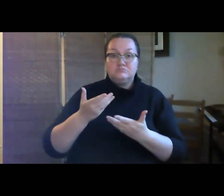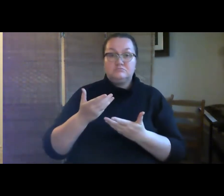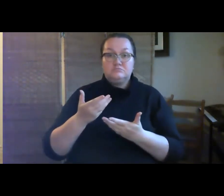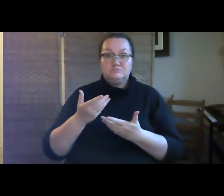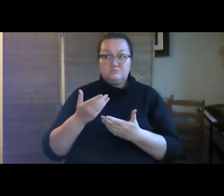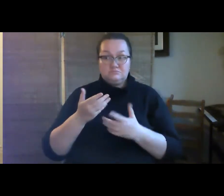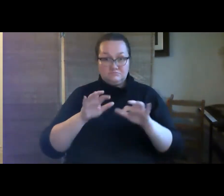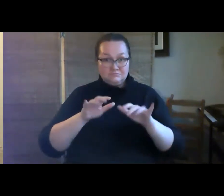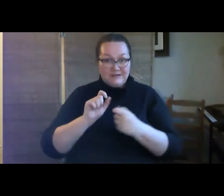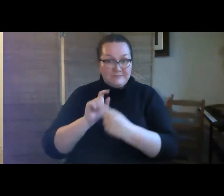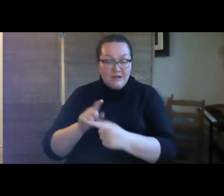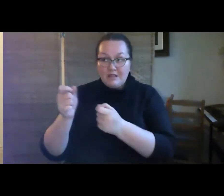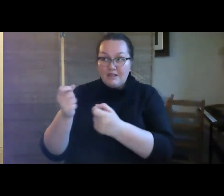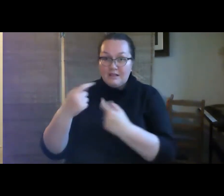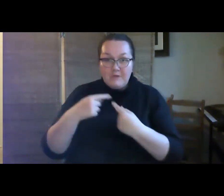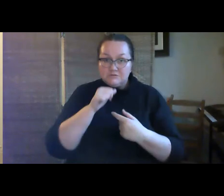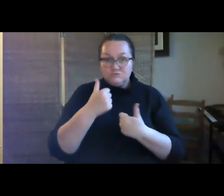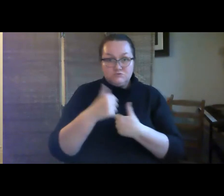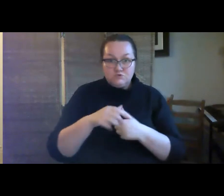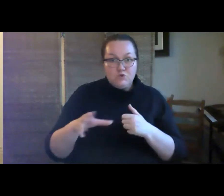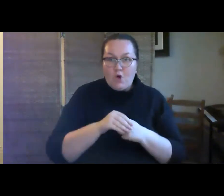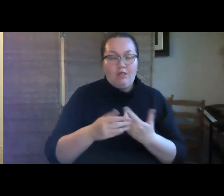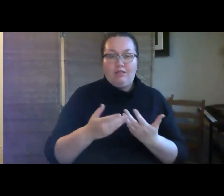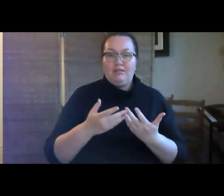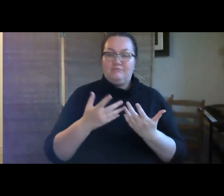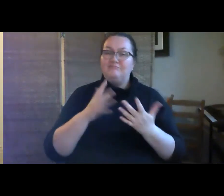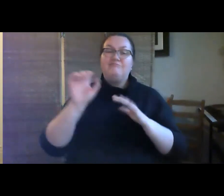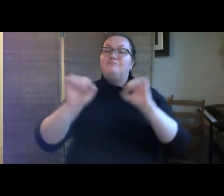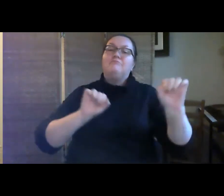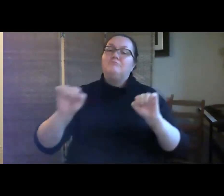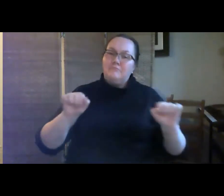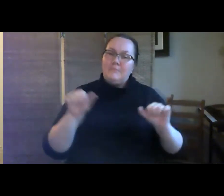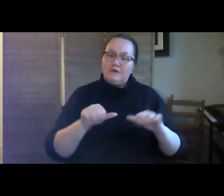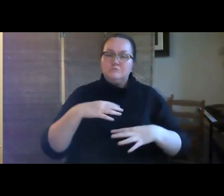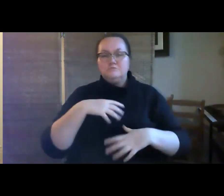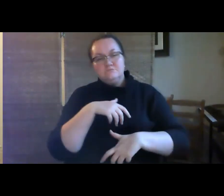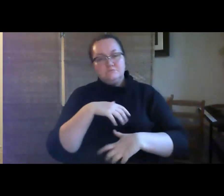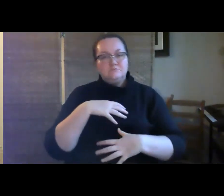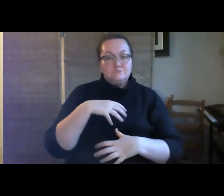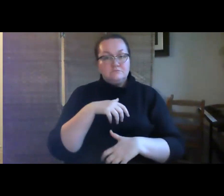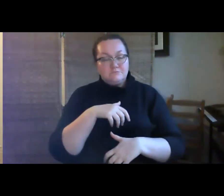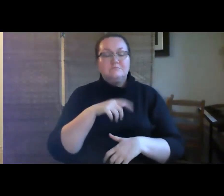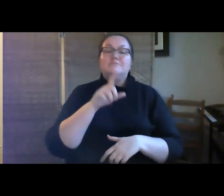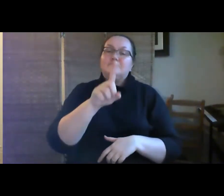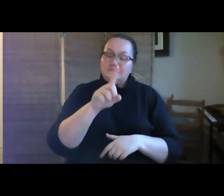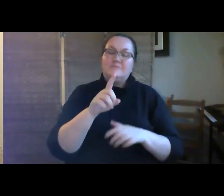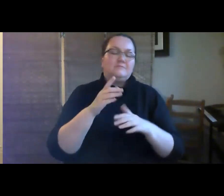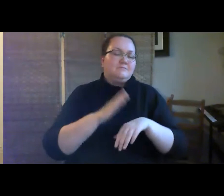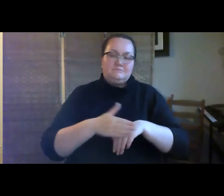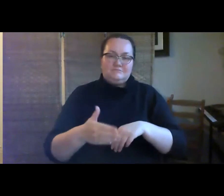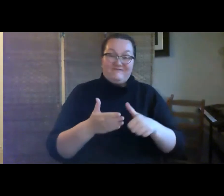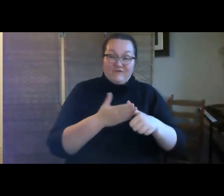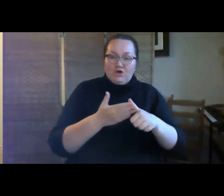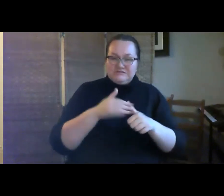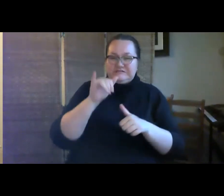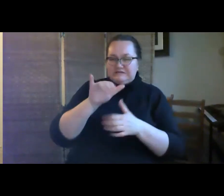for everyone. But actually, more importantly, beyond the initial method of communicating, I mean that